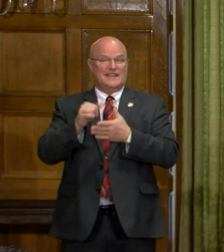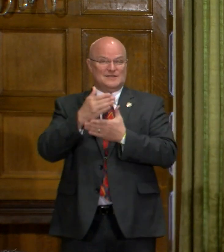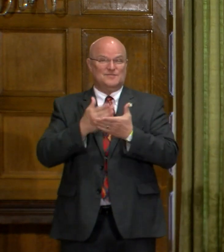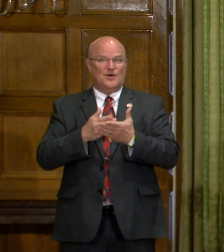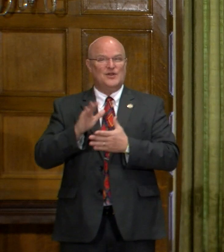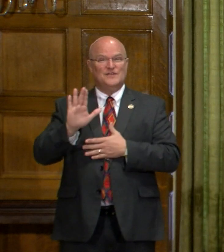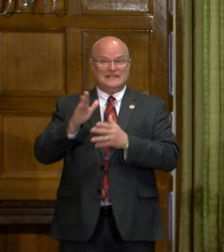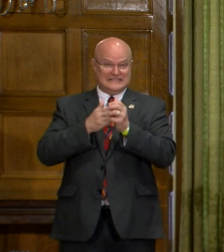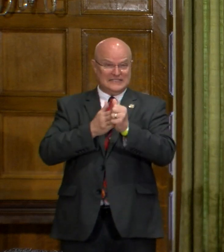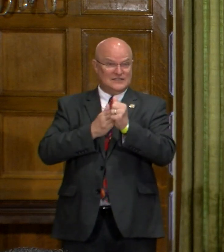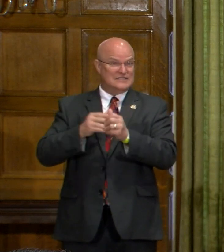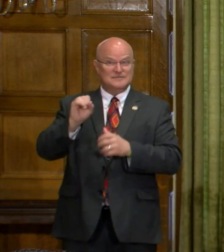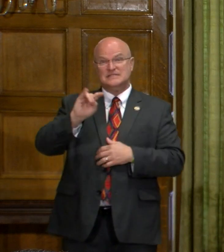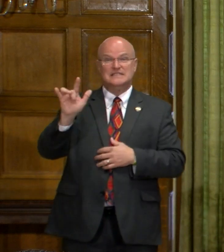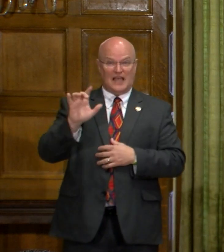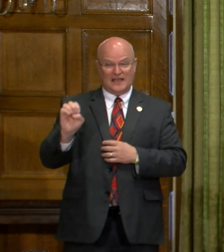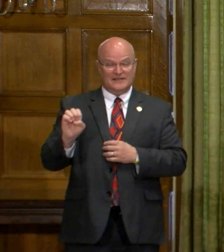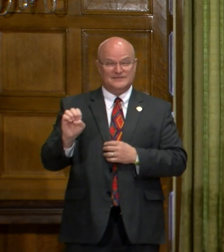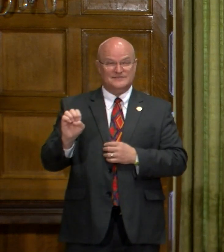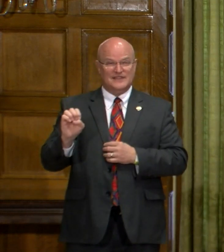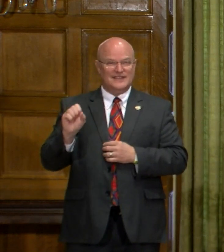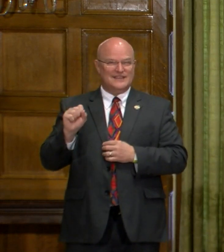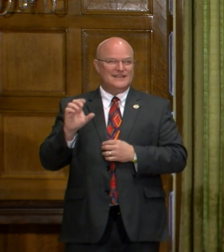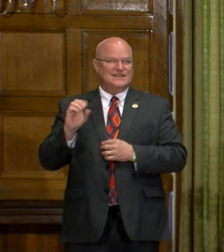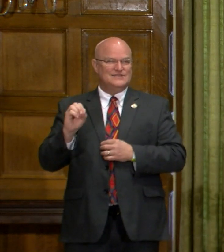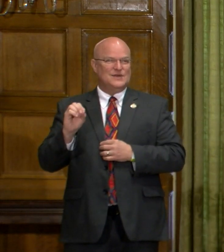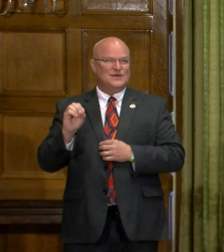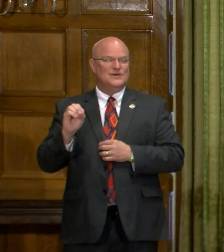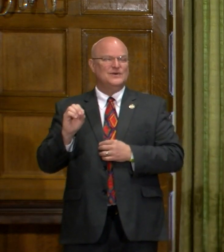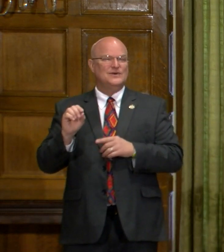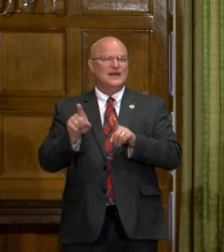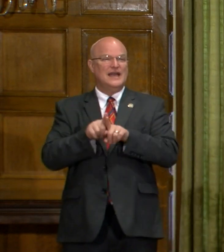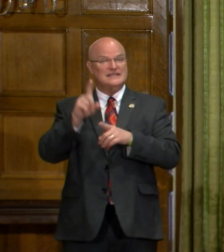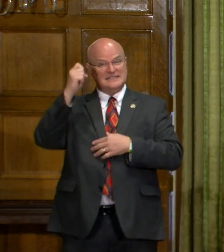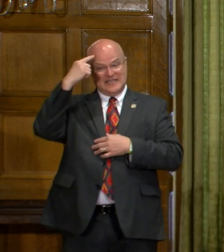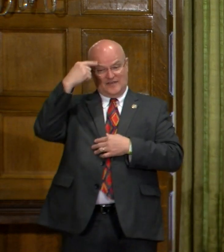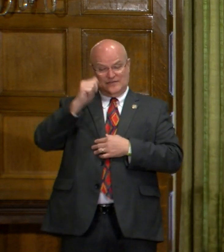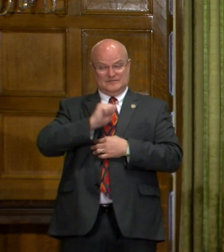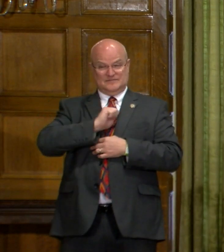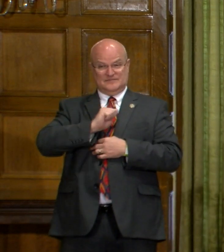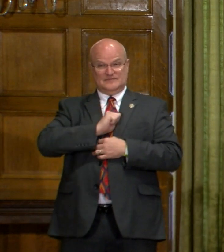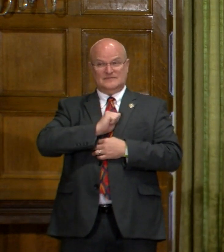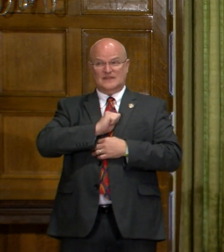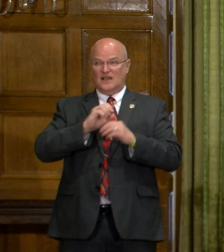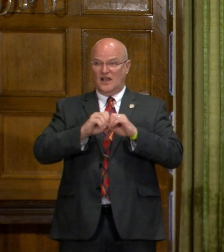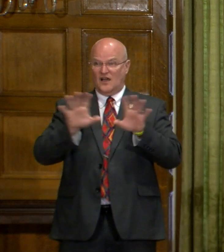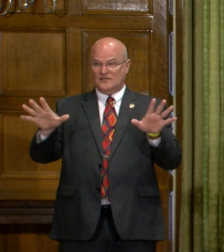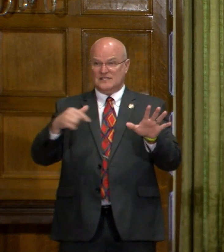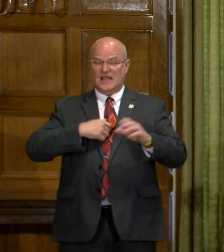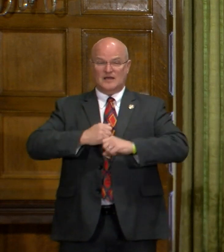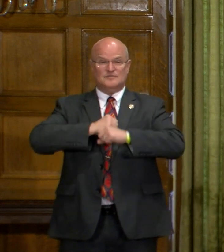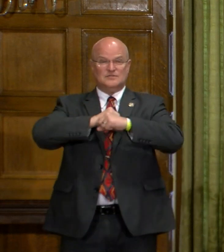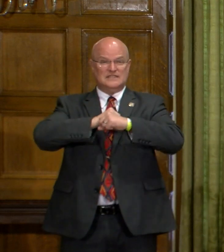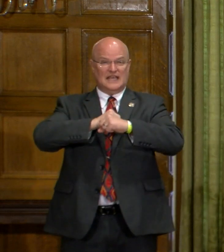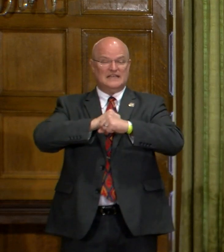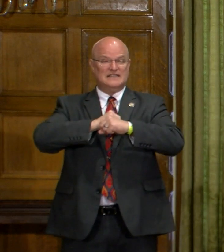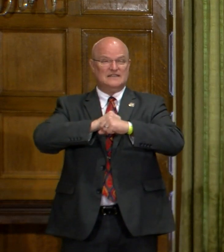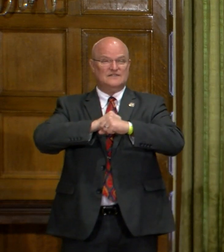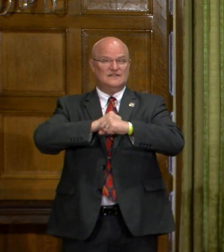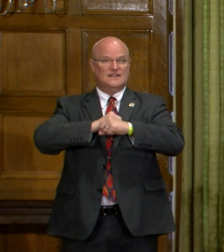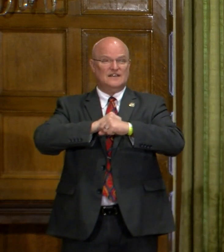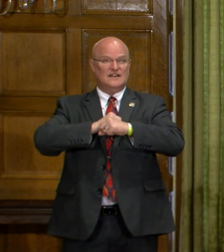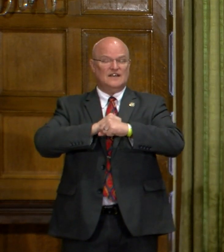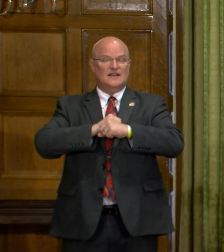part of his leadership style. So, as governor, obviously I'm protective of